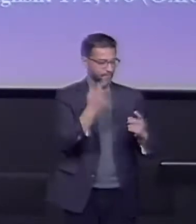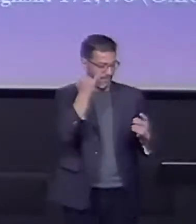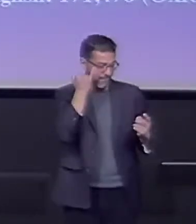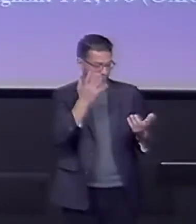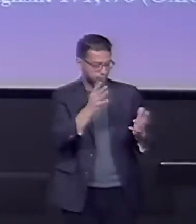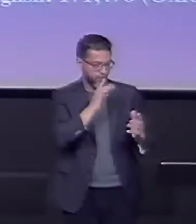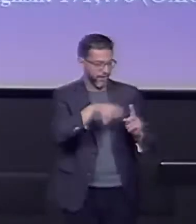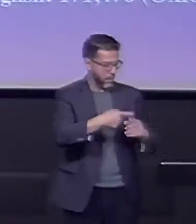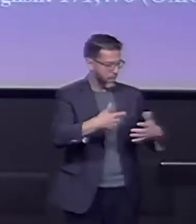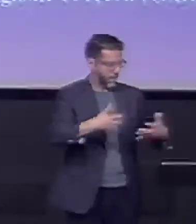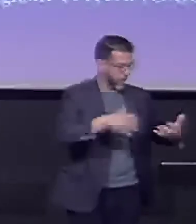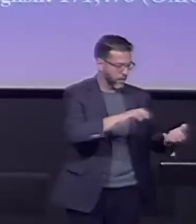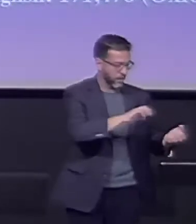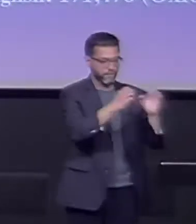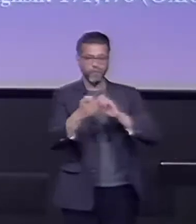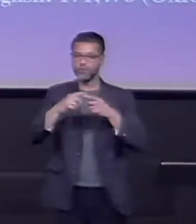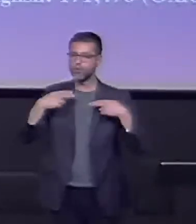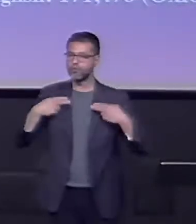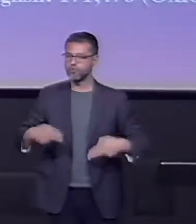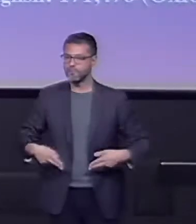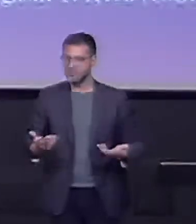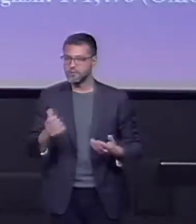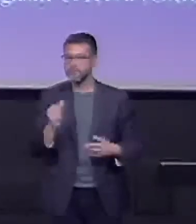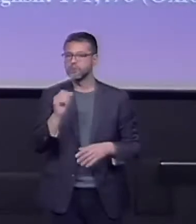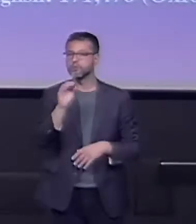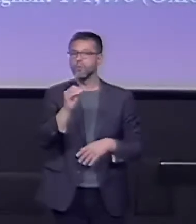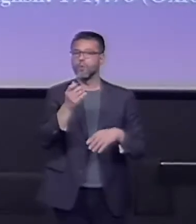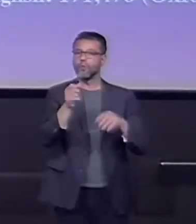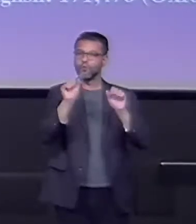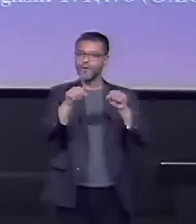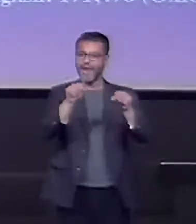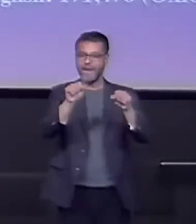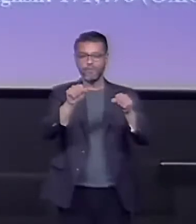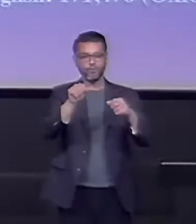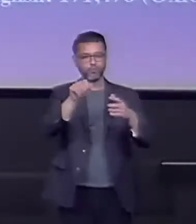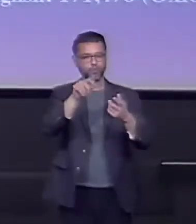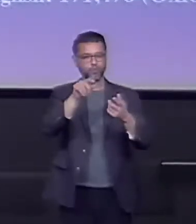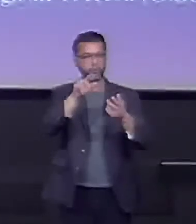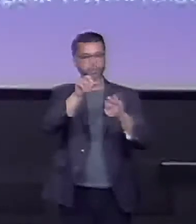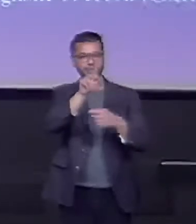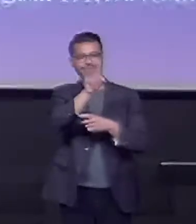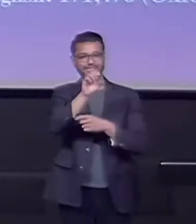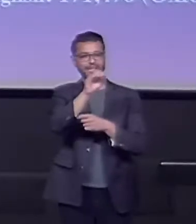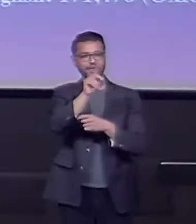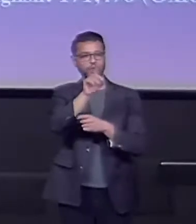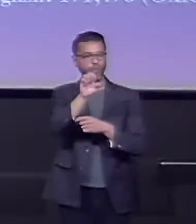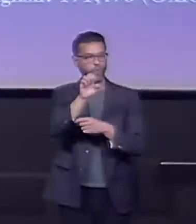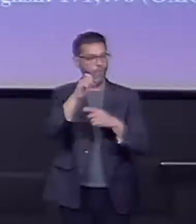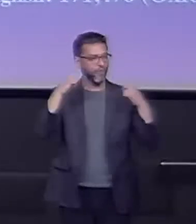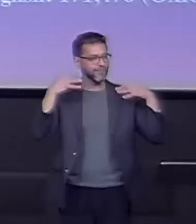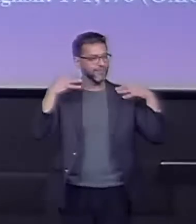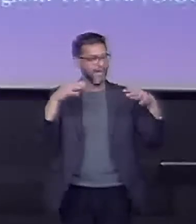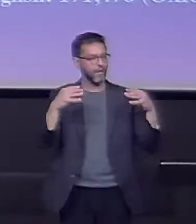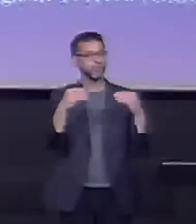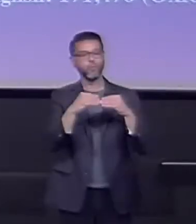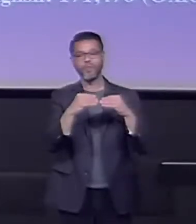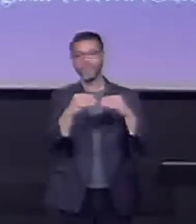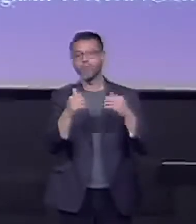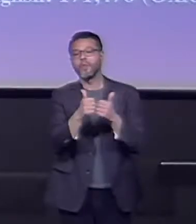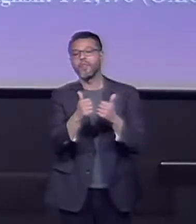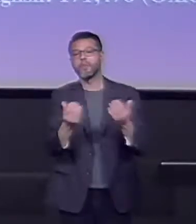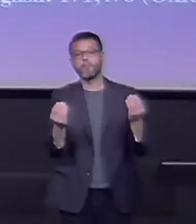human. So you're able to actually decode those sounds that you're producing with a more and more complicated